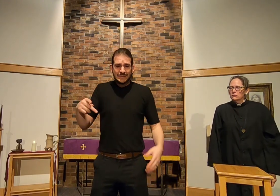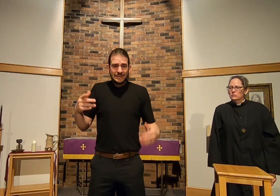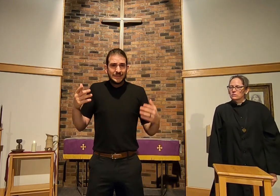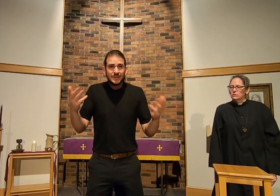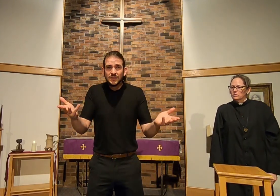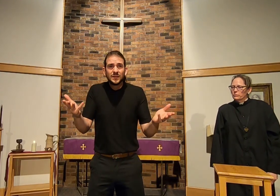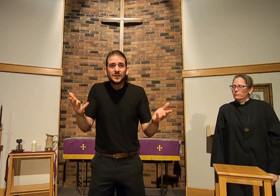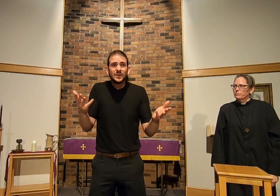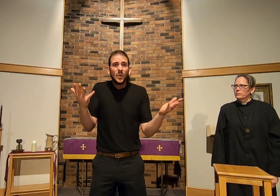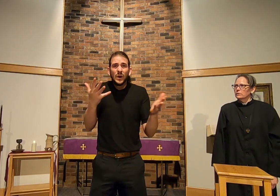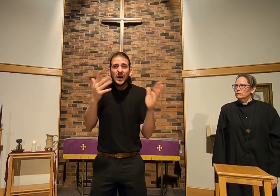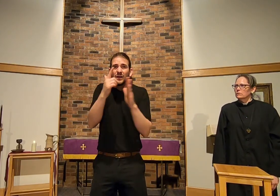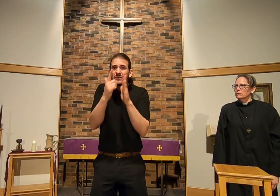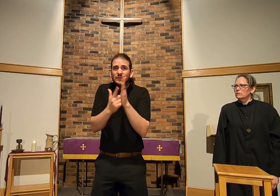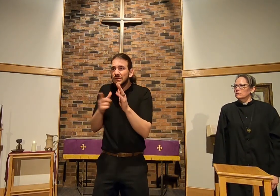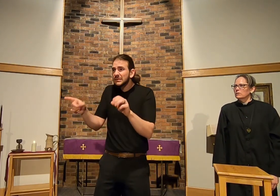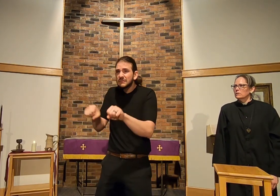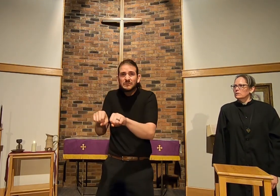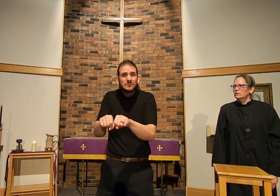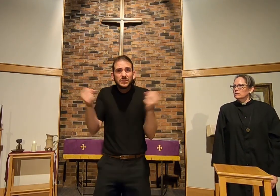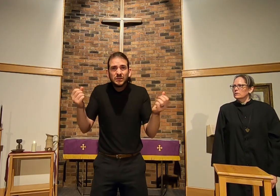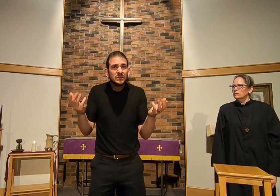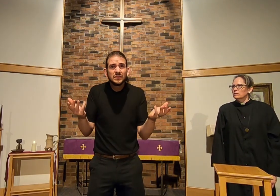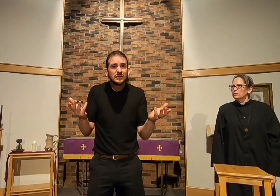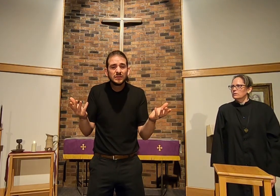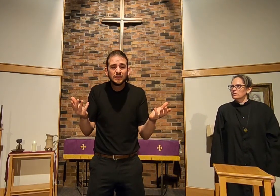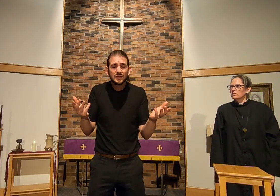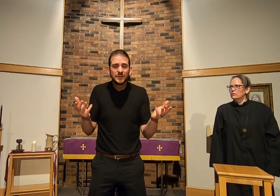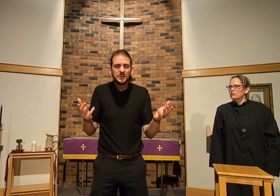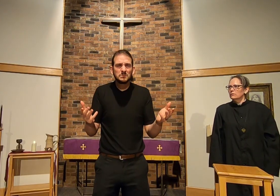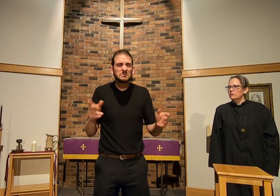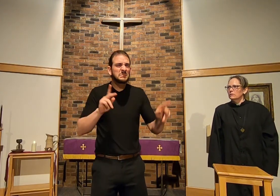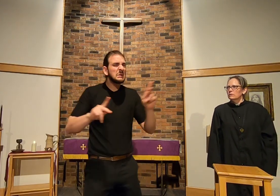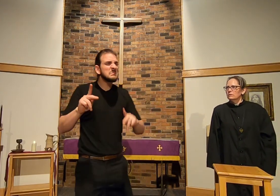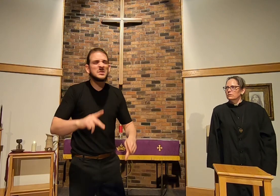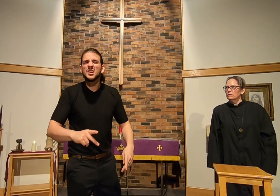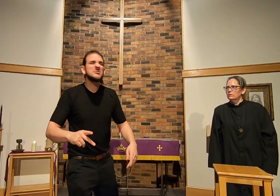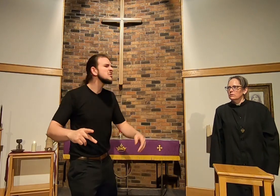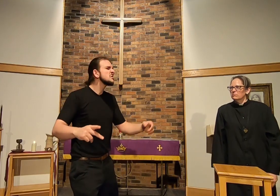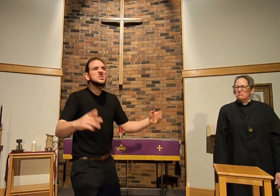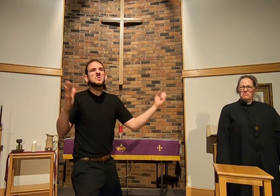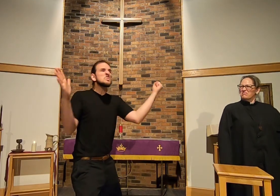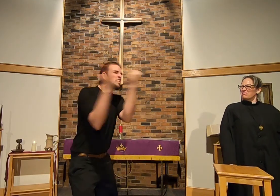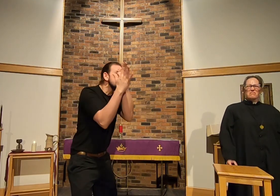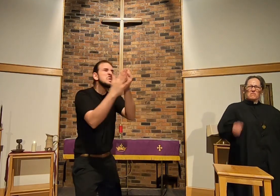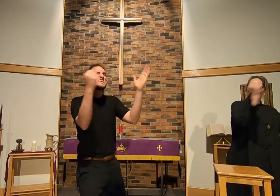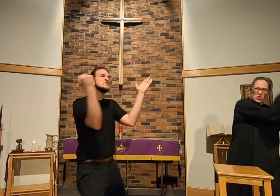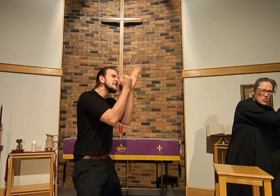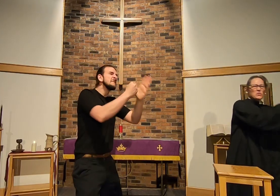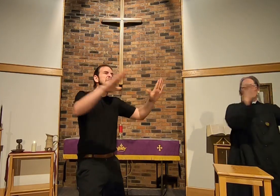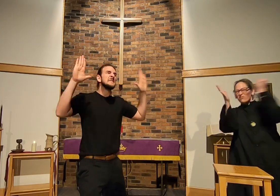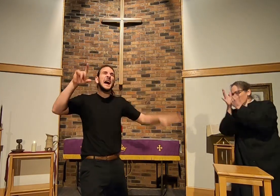And Pilate asked, "But what crime has he done?" And the people demanded, "Crucify